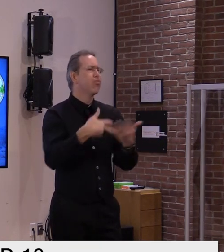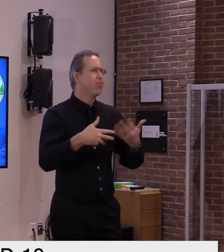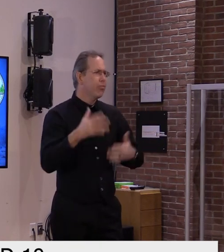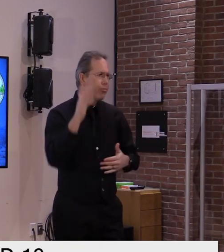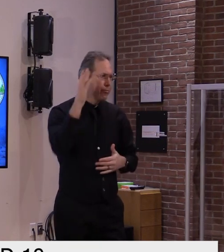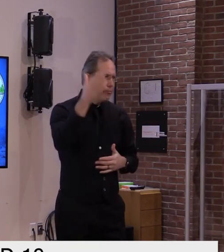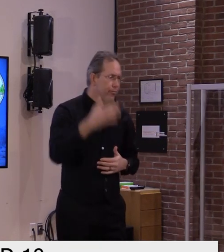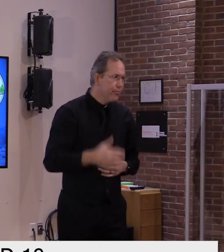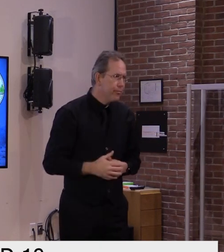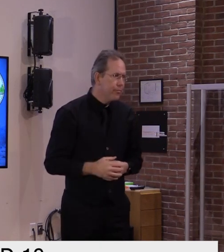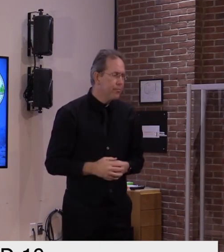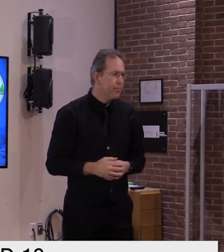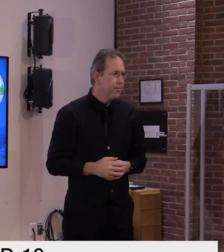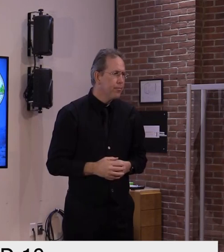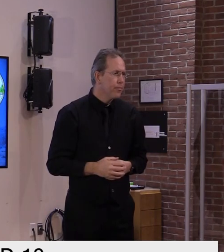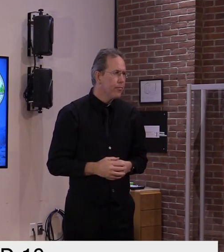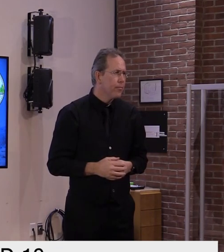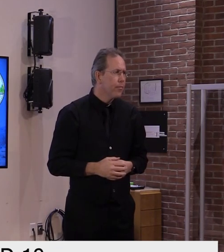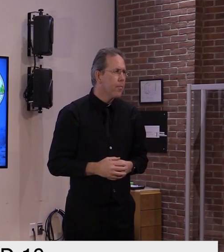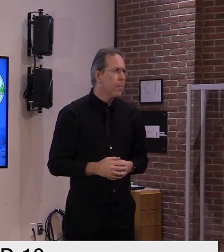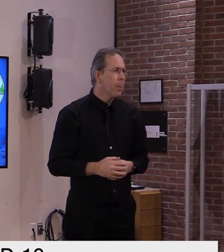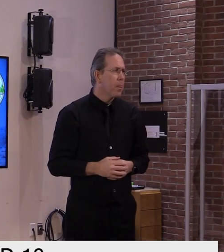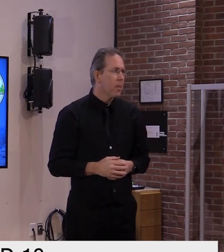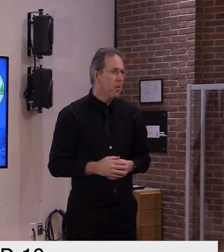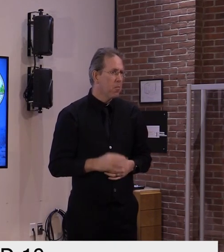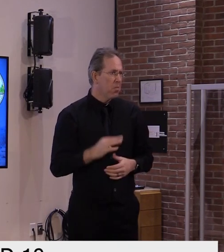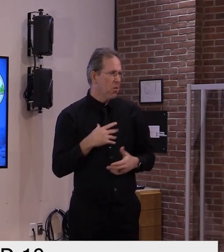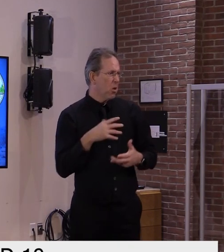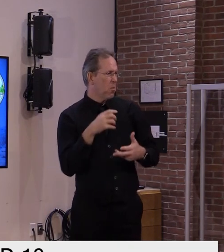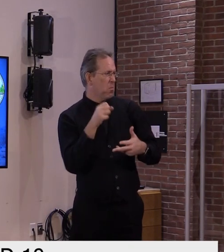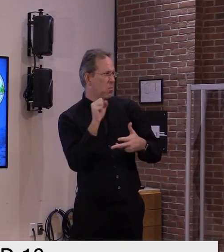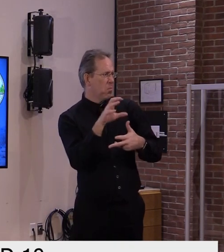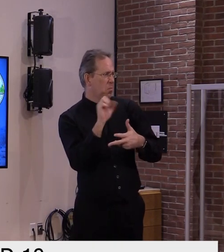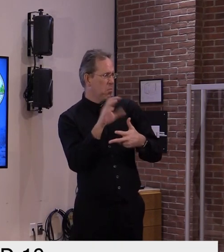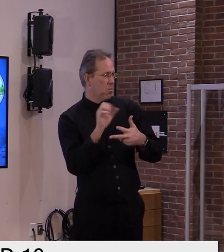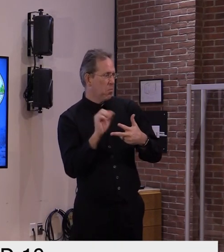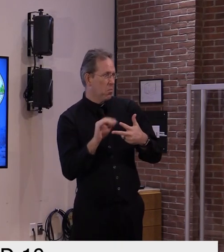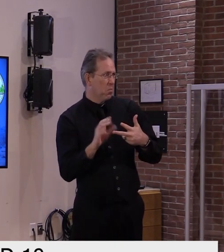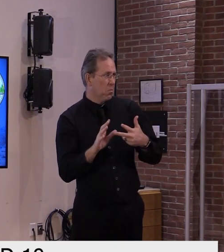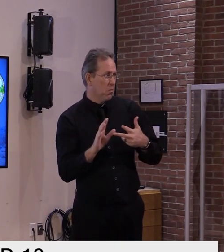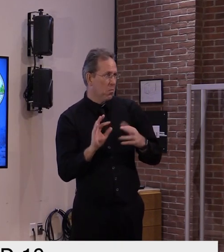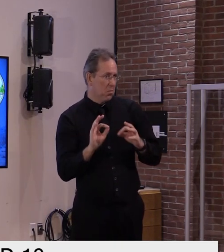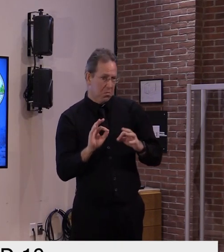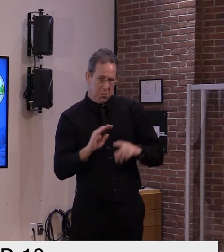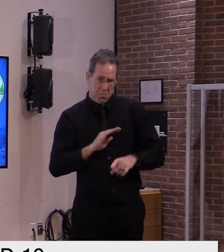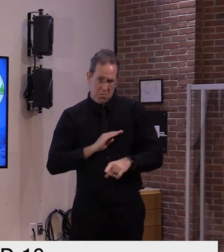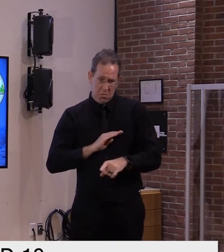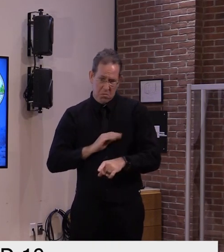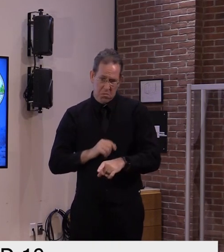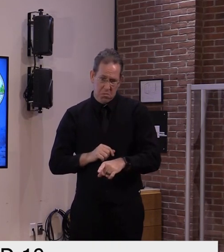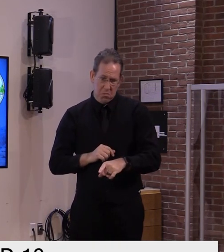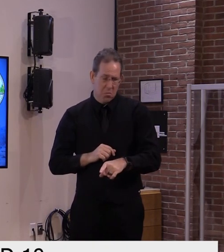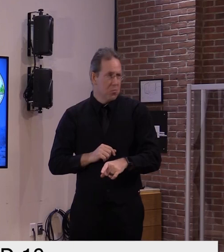that's about all I can say. I think I answered all of your phases of the questions. If I didn't, I'd be happy to.